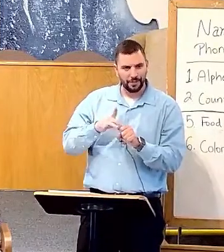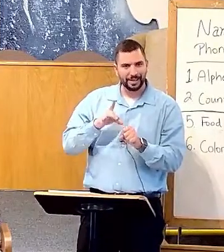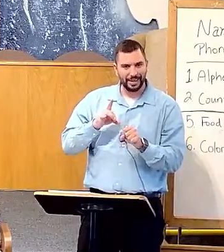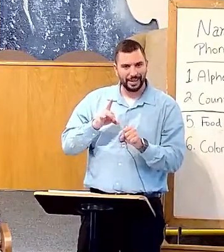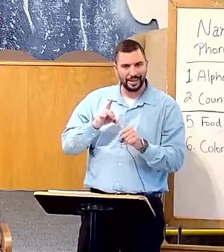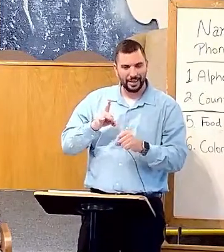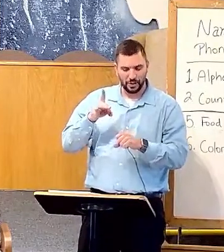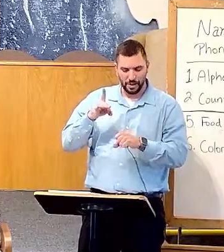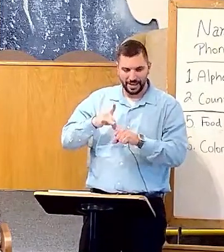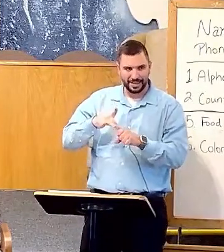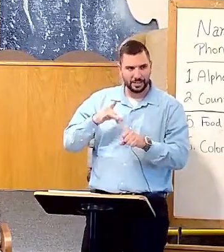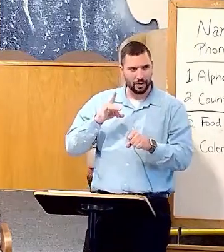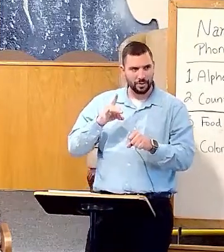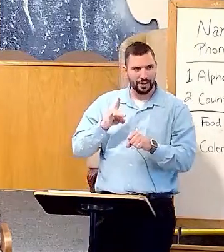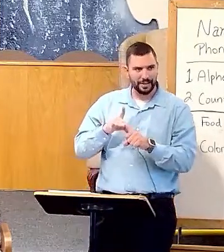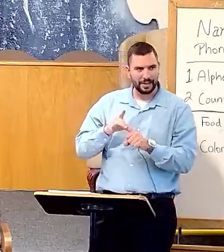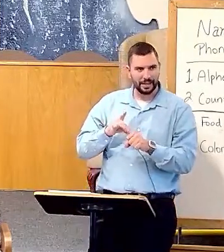it. And so I think that's watermelon.